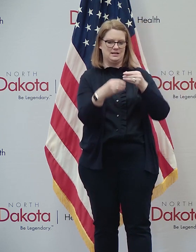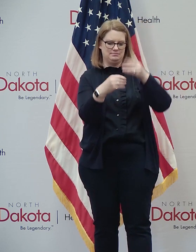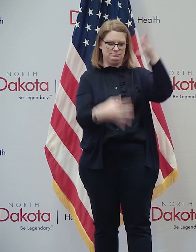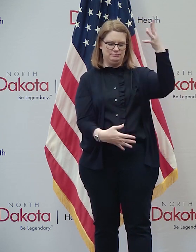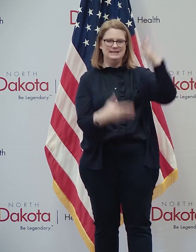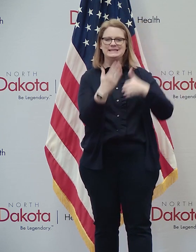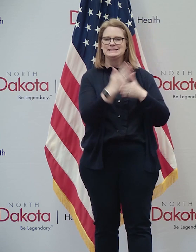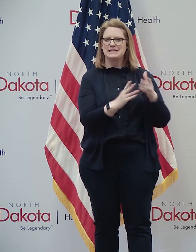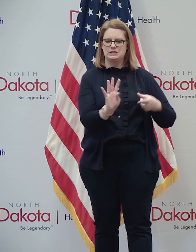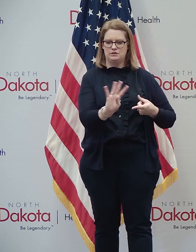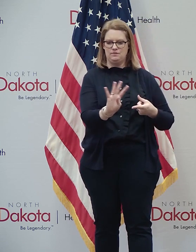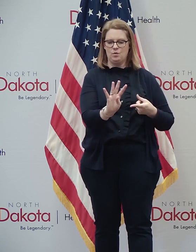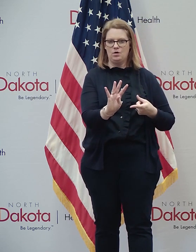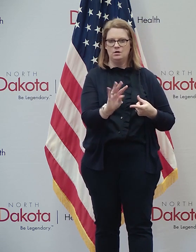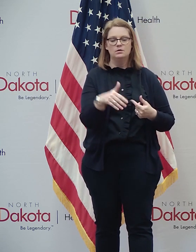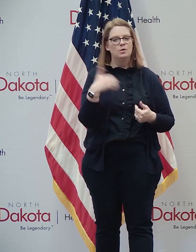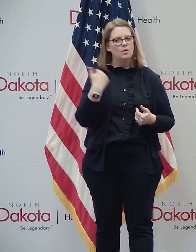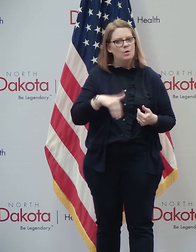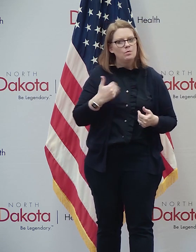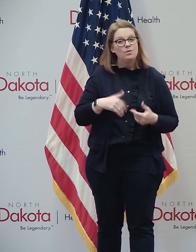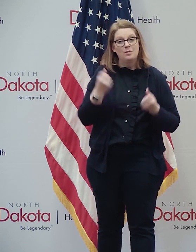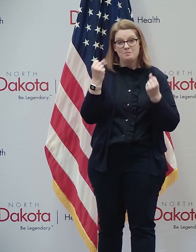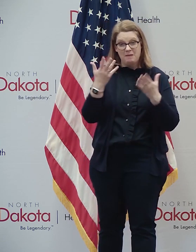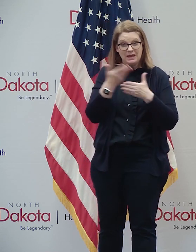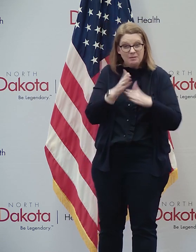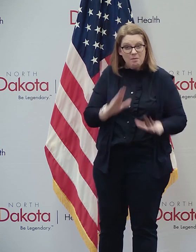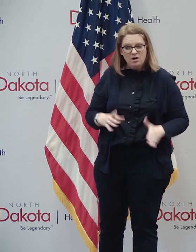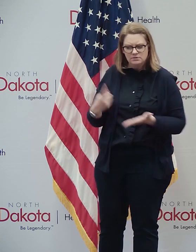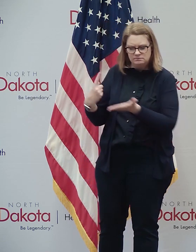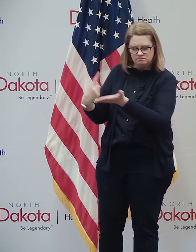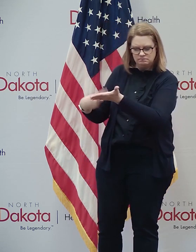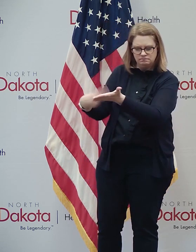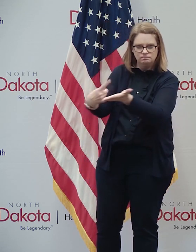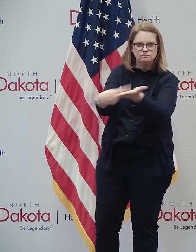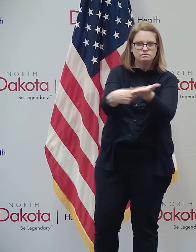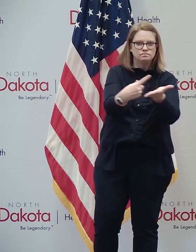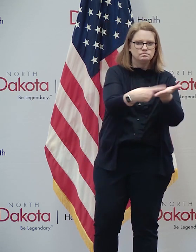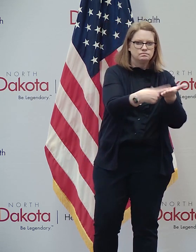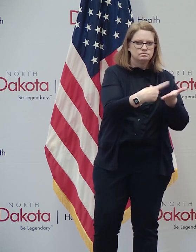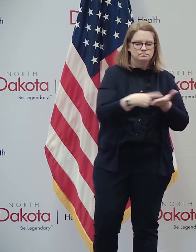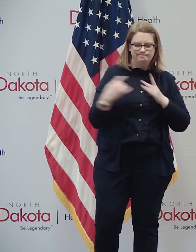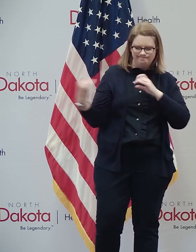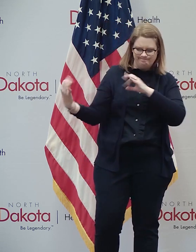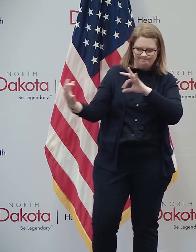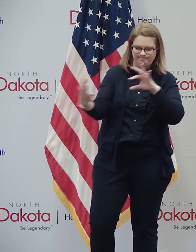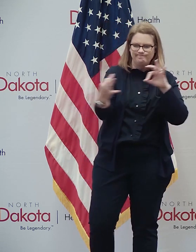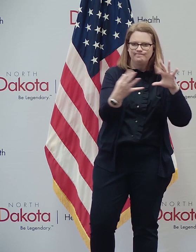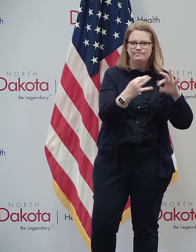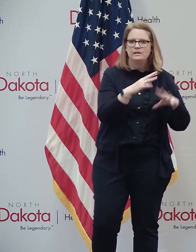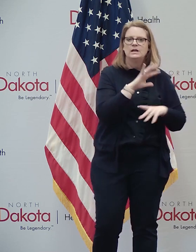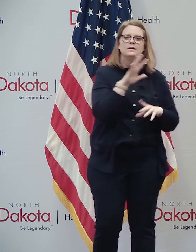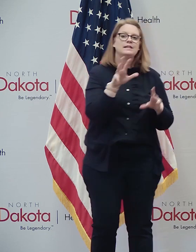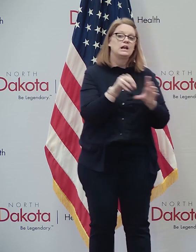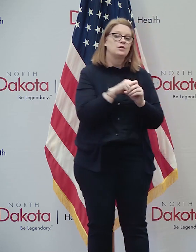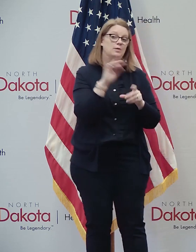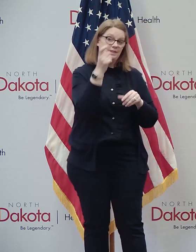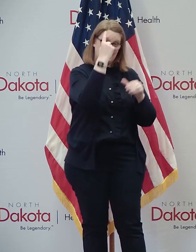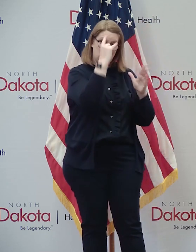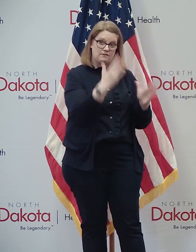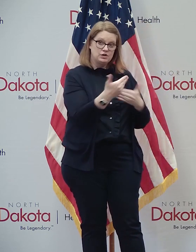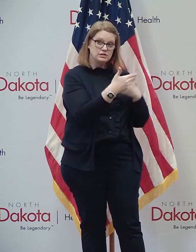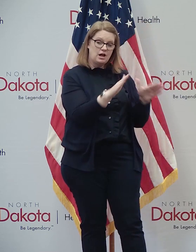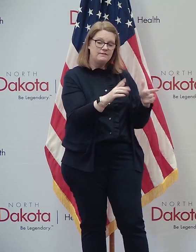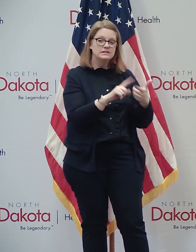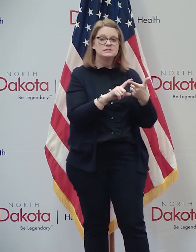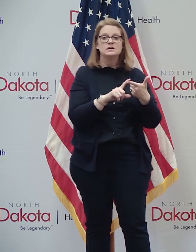We collaborated with many partners to create these guidelines, and those partners included, of course, the governor's office,